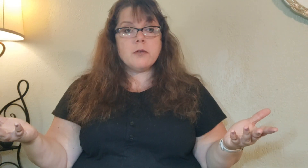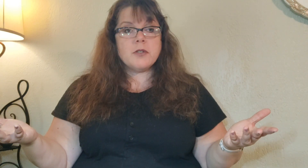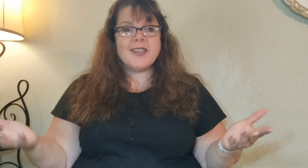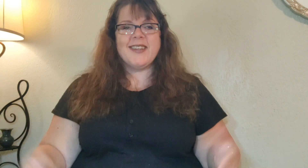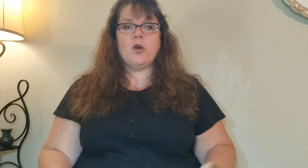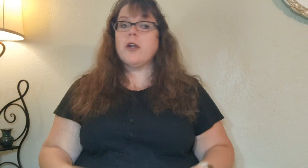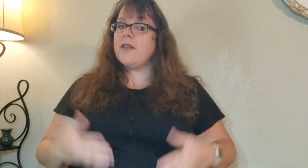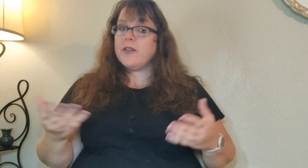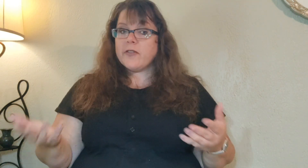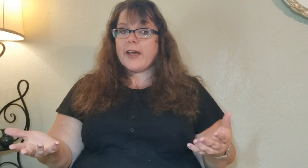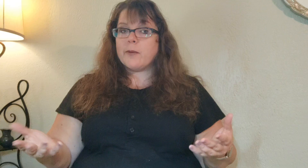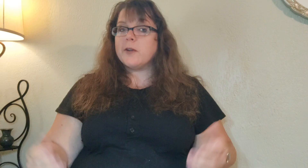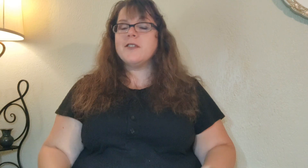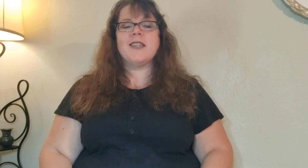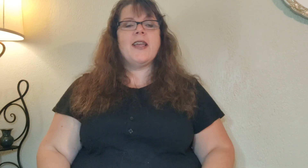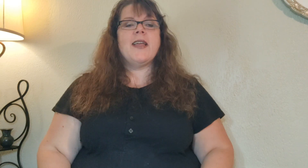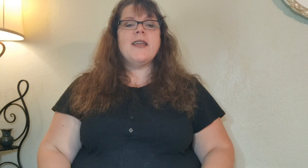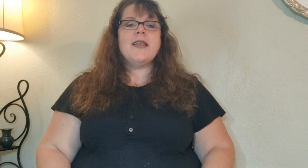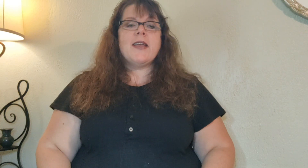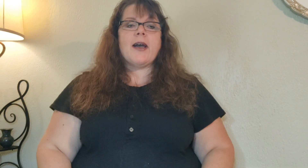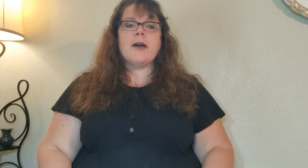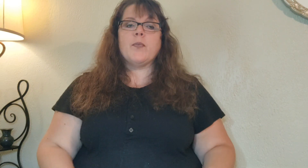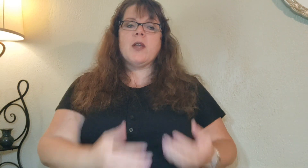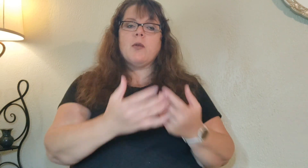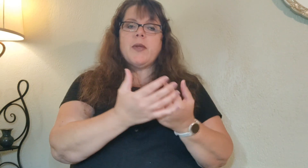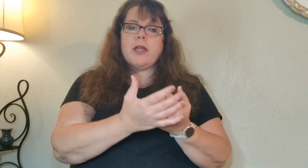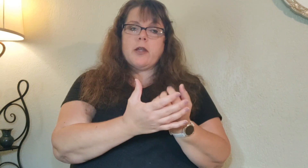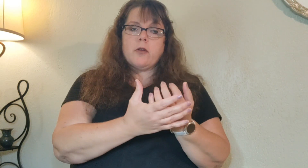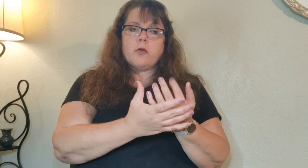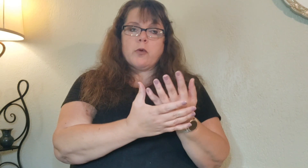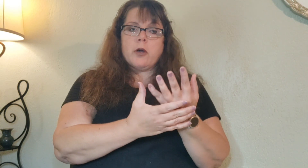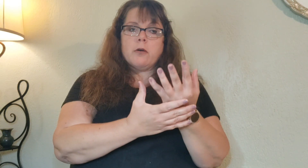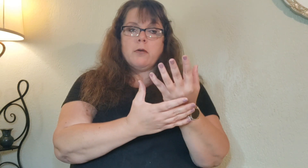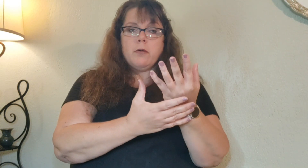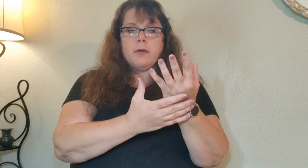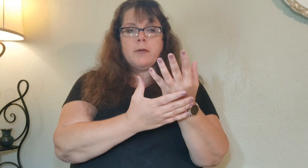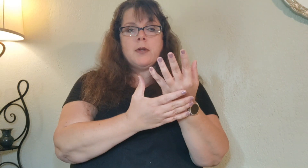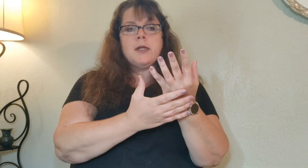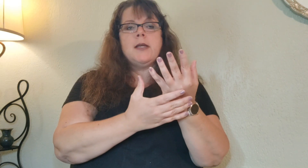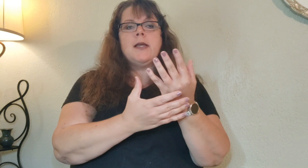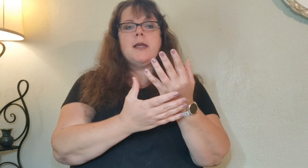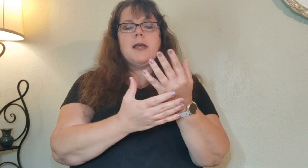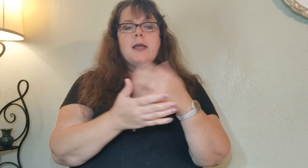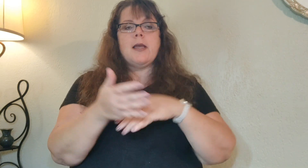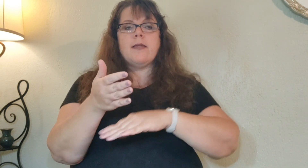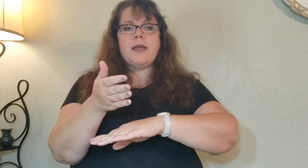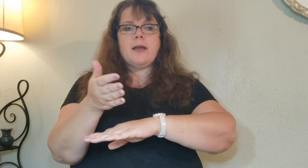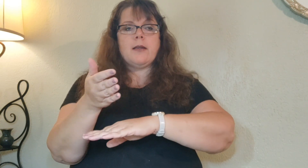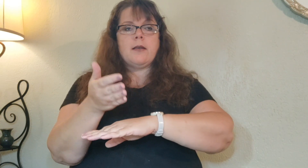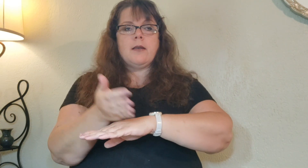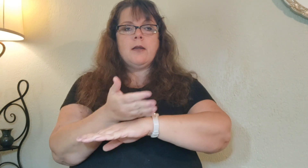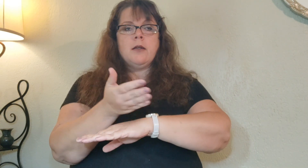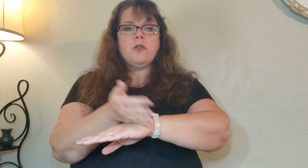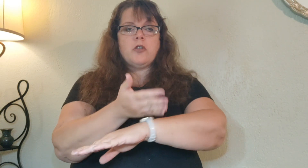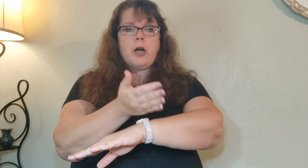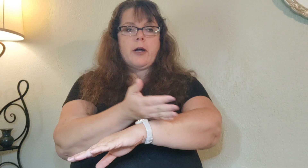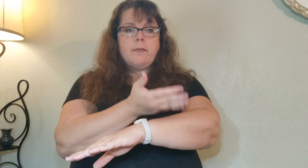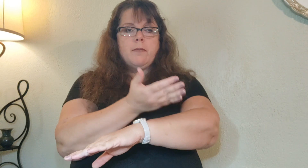vegetables or even flowers, it would be grow and then chop.